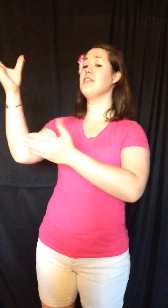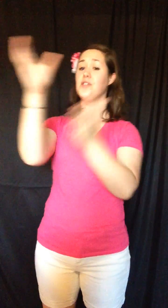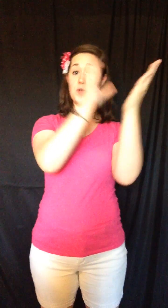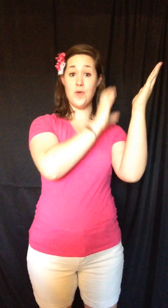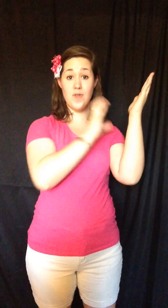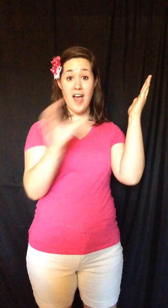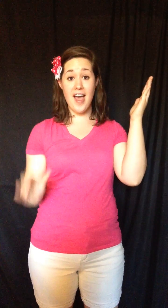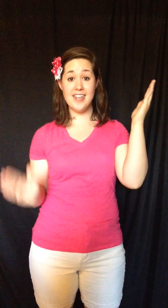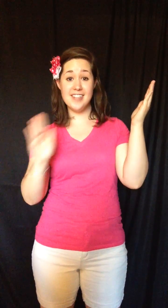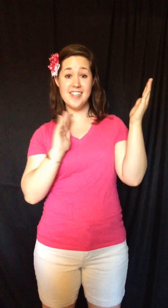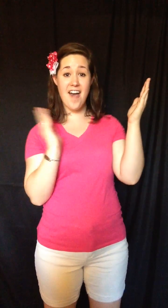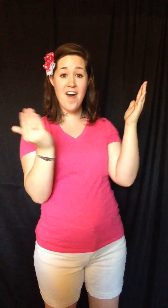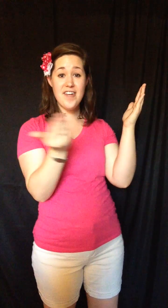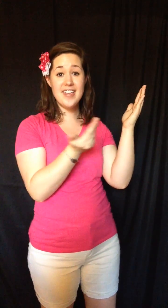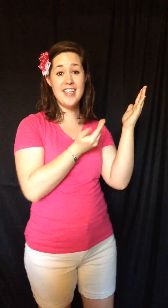to Christ our King